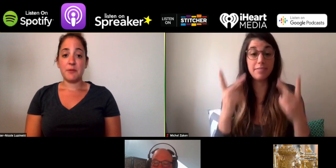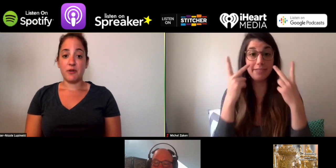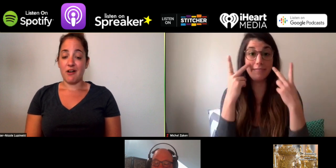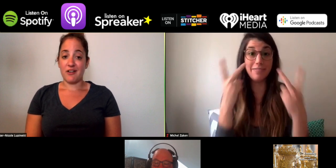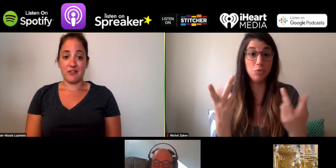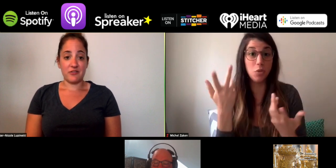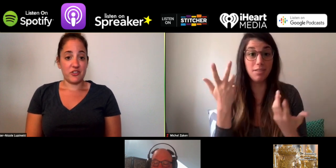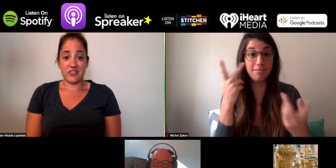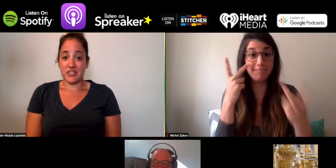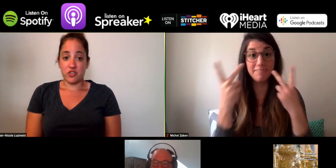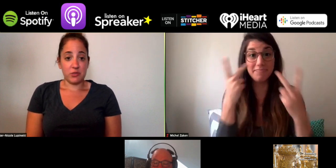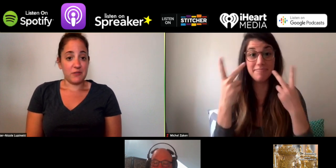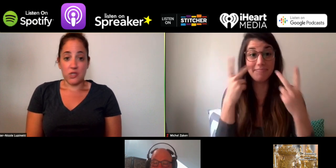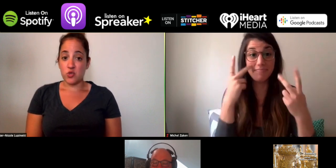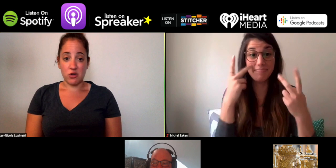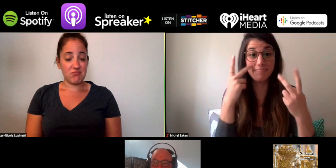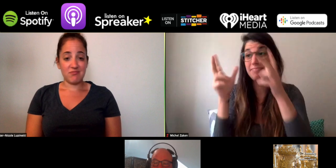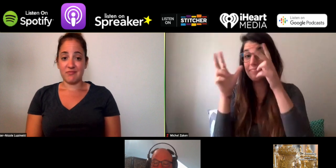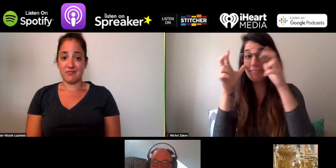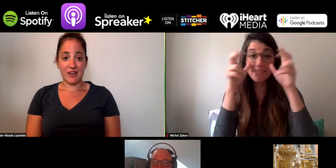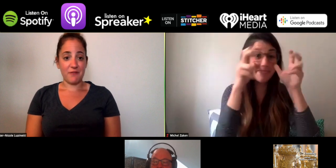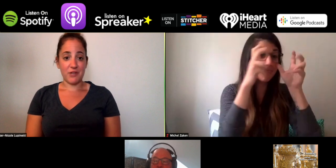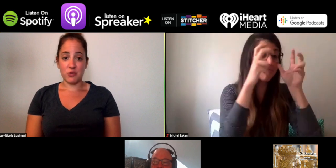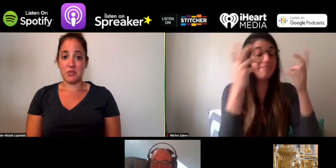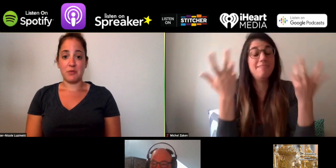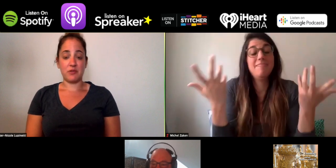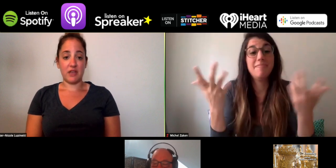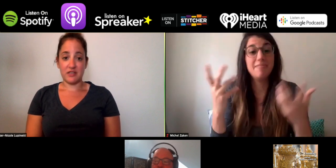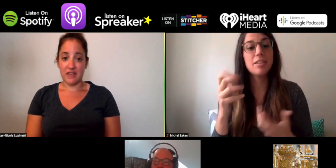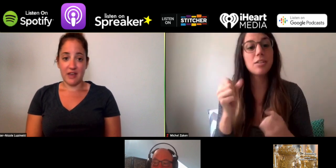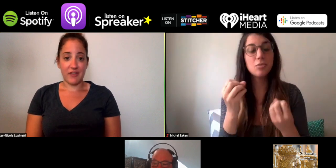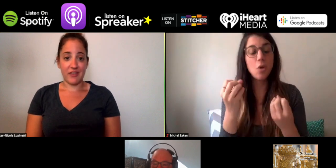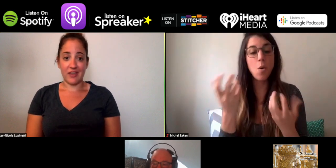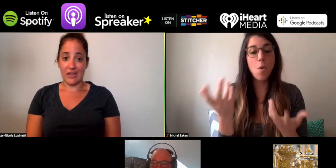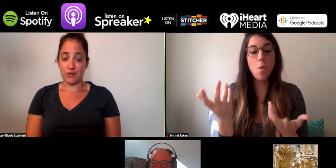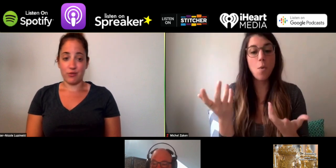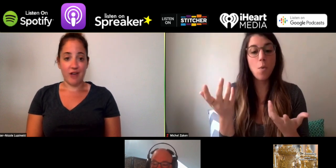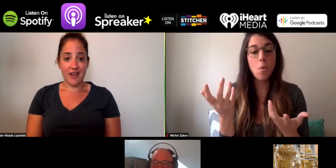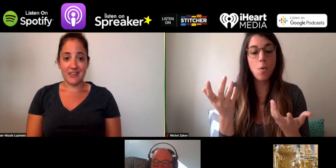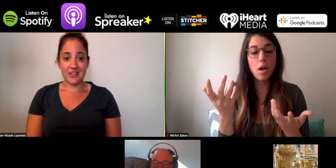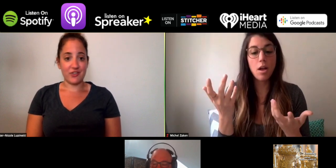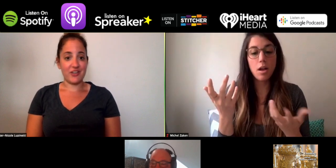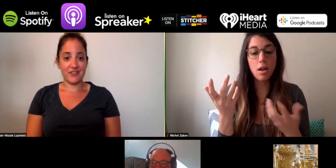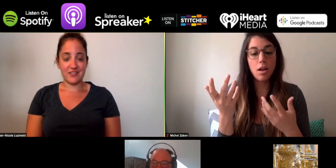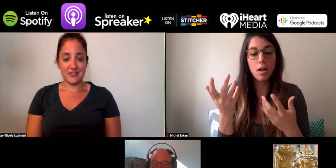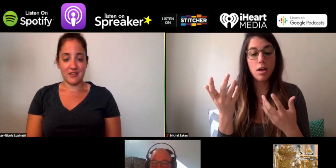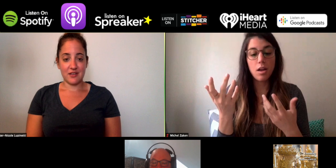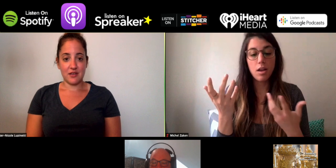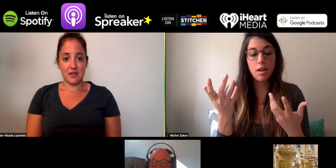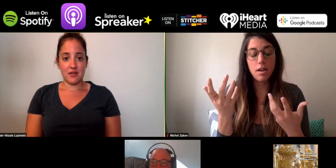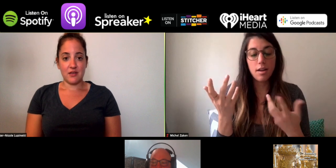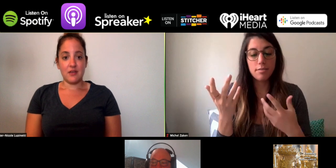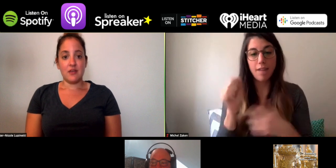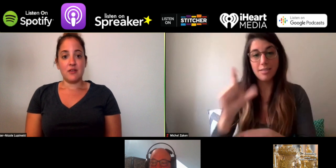Deaf people are just extremely visual. They are visual people. They take everything in through their eyes, not their ears.